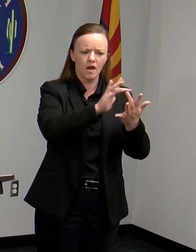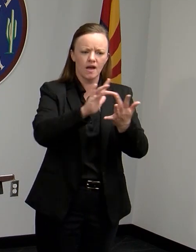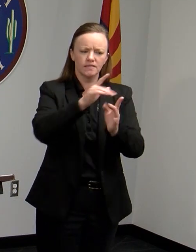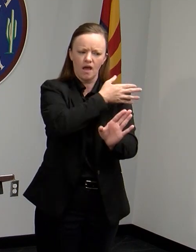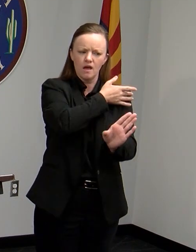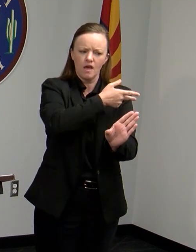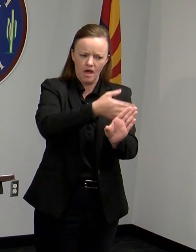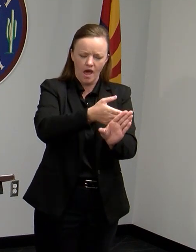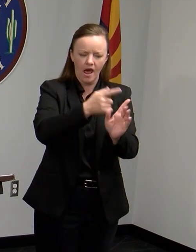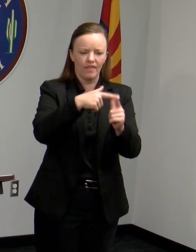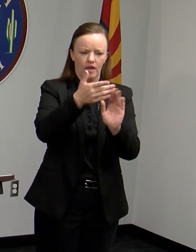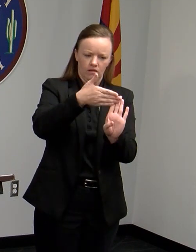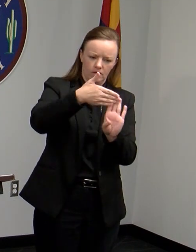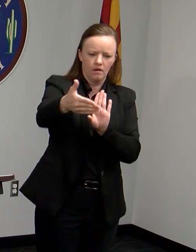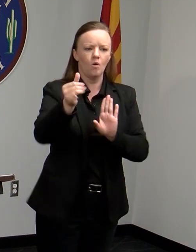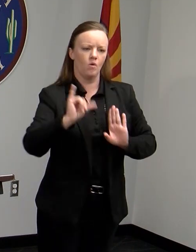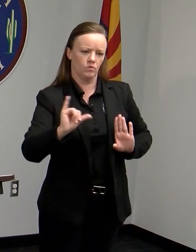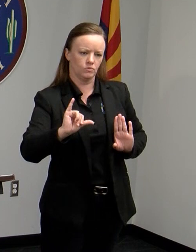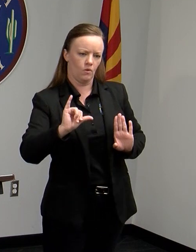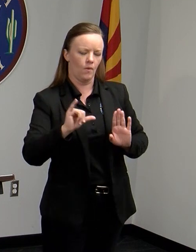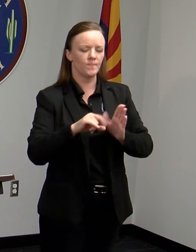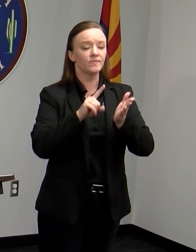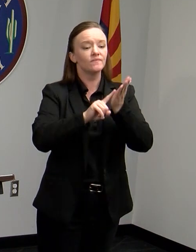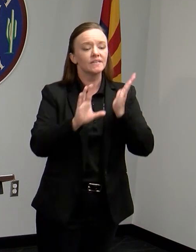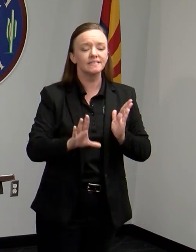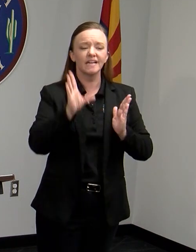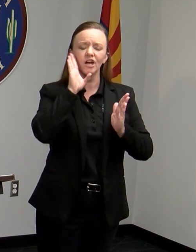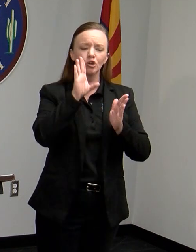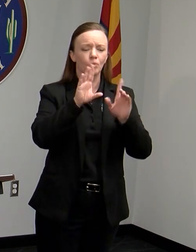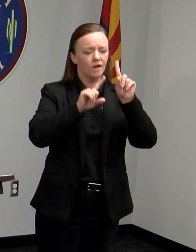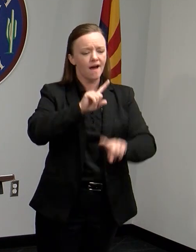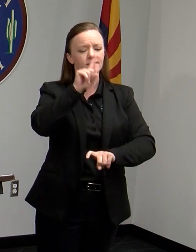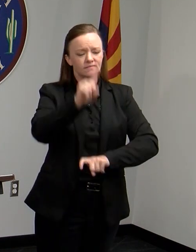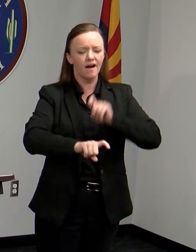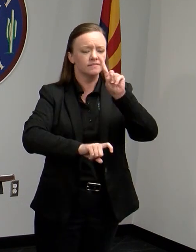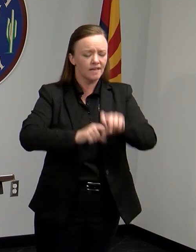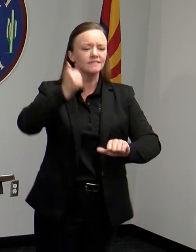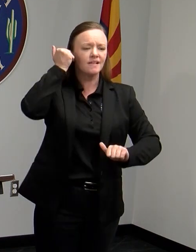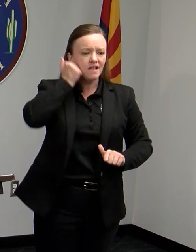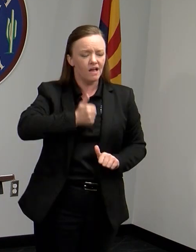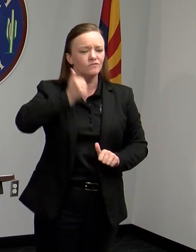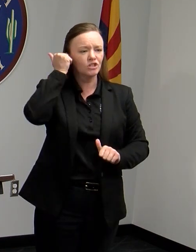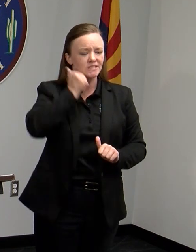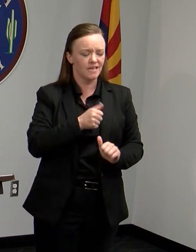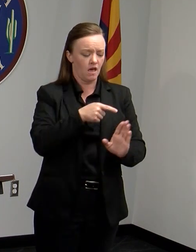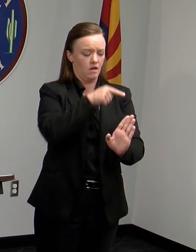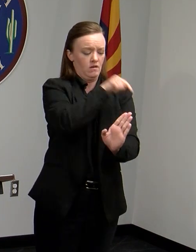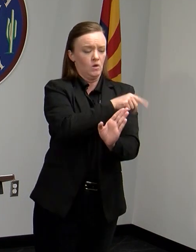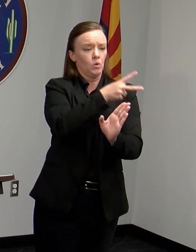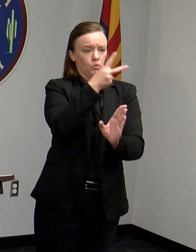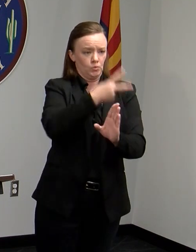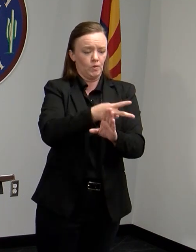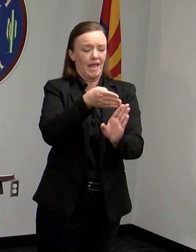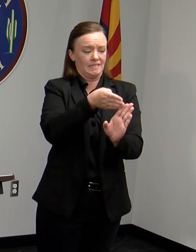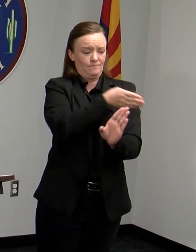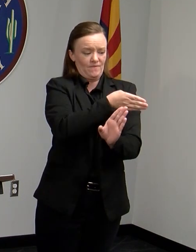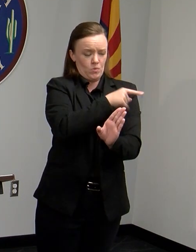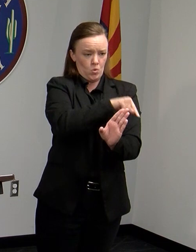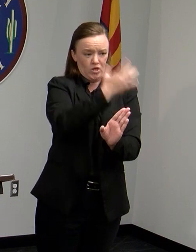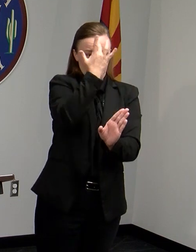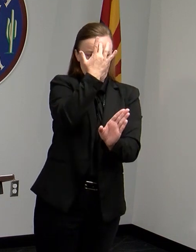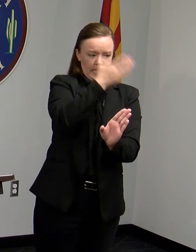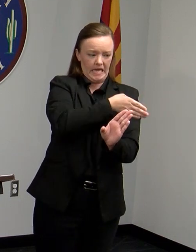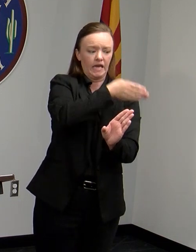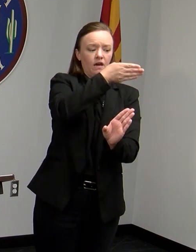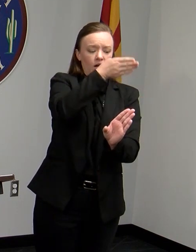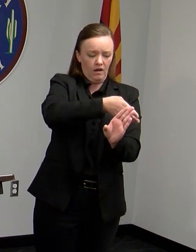investigator literally walks through every single day, starting those 2 days before symptoms began, and walks through